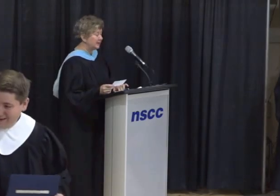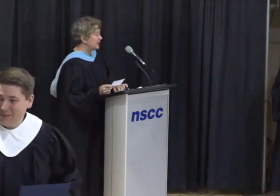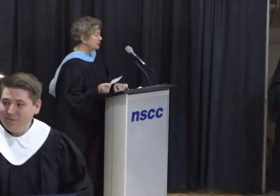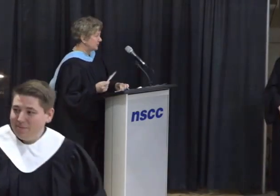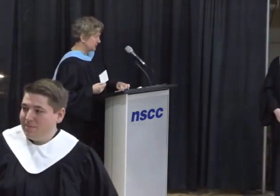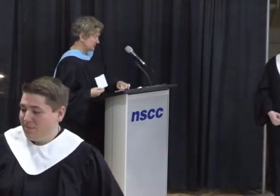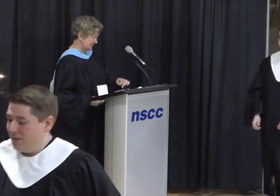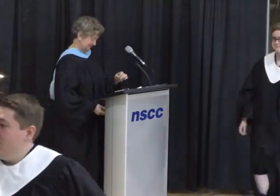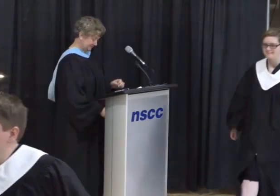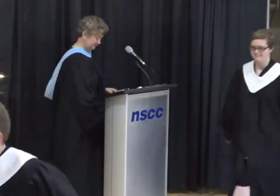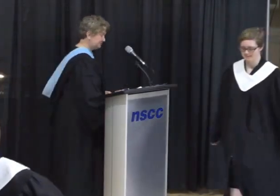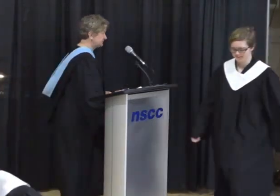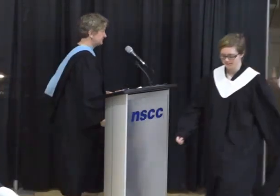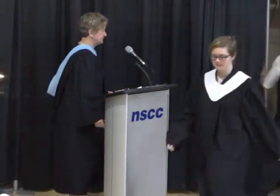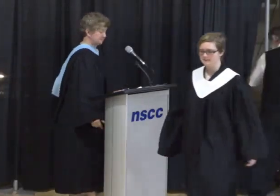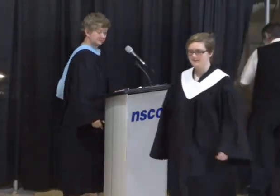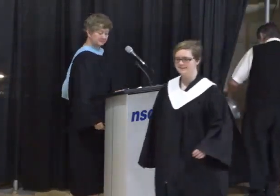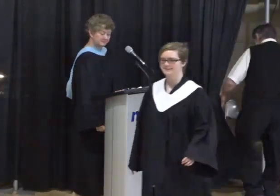Angelina Engelberts.